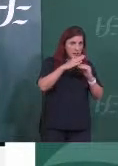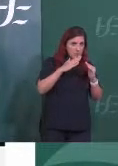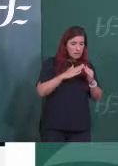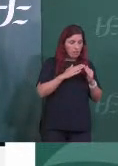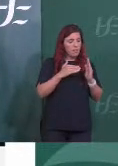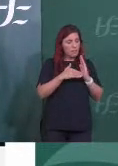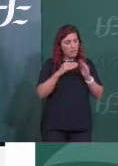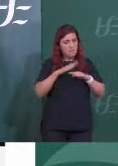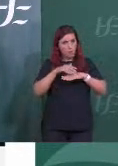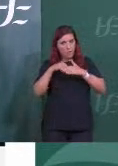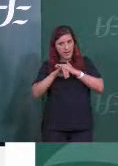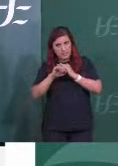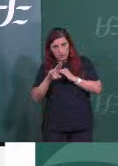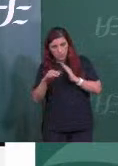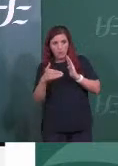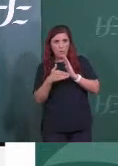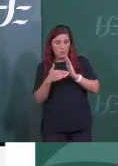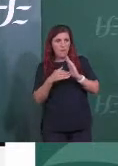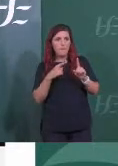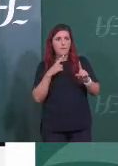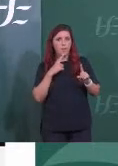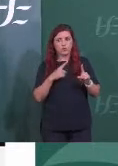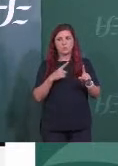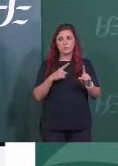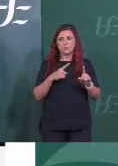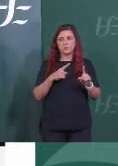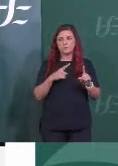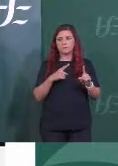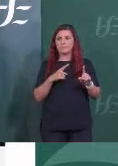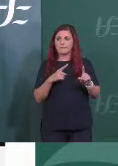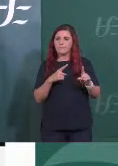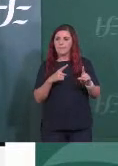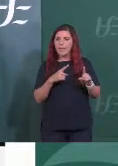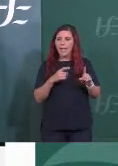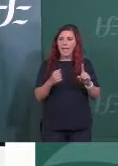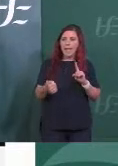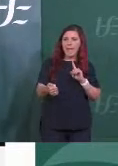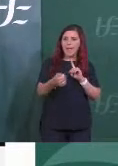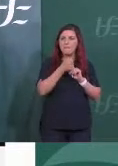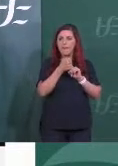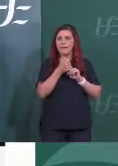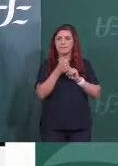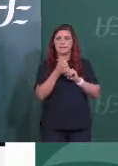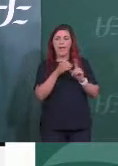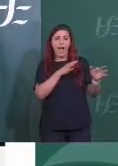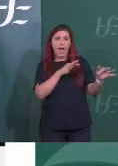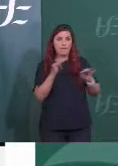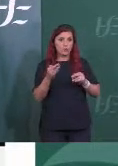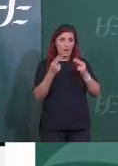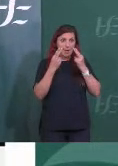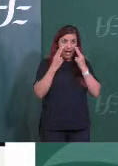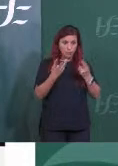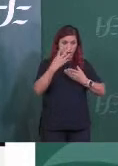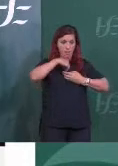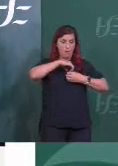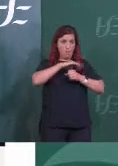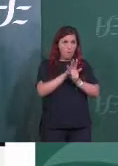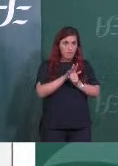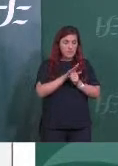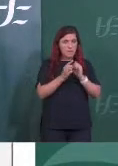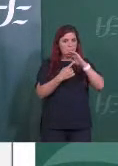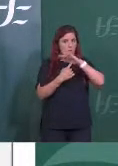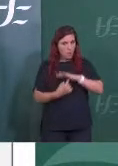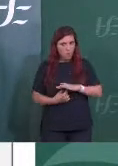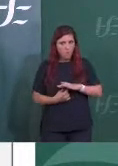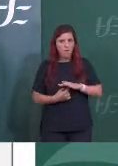alpha. Impact on immunity after natural infection low. Reduced vaccine effectiveness, certainly after the first dose, but less so